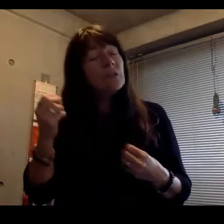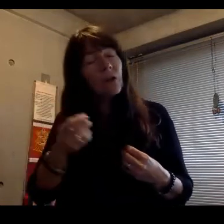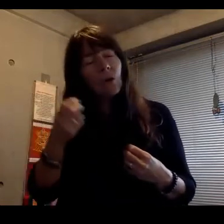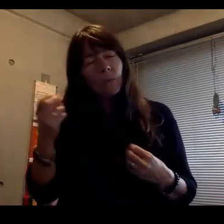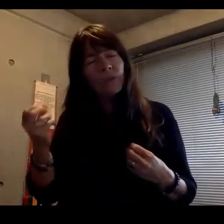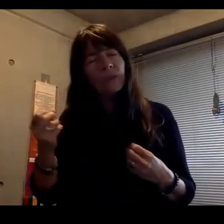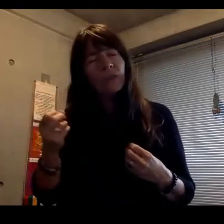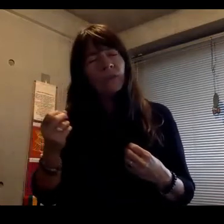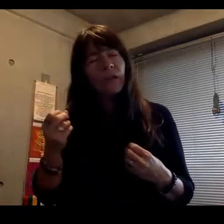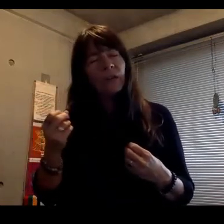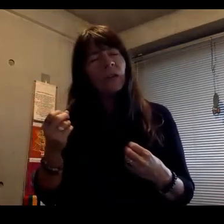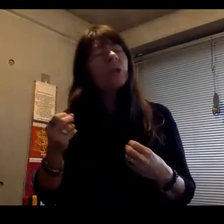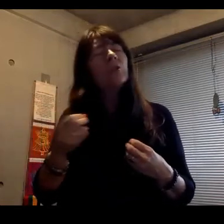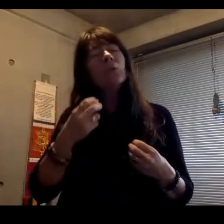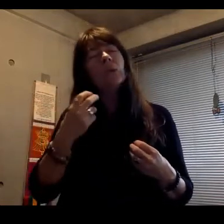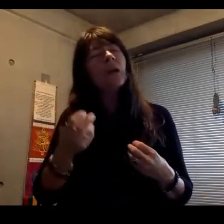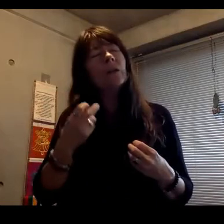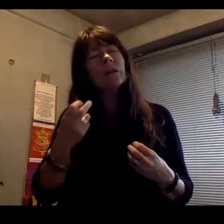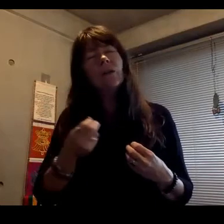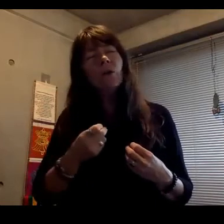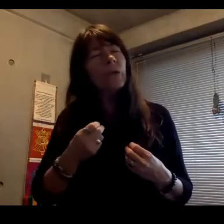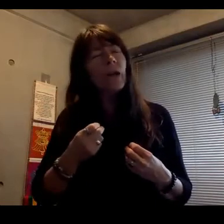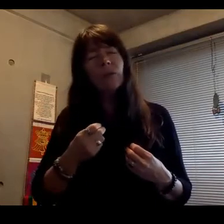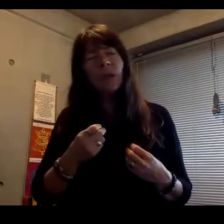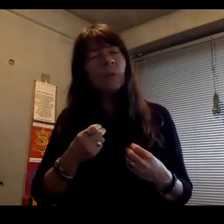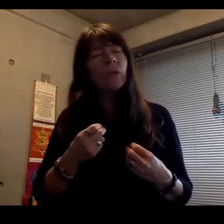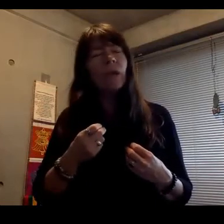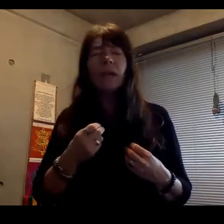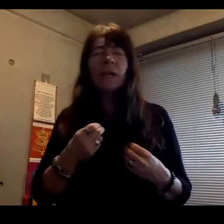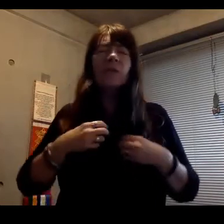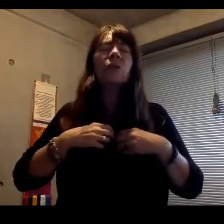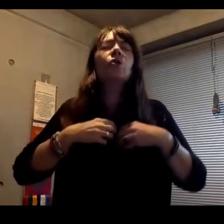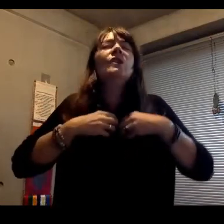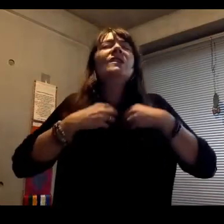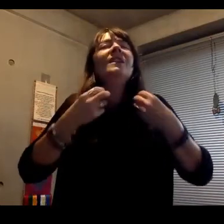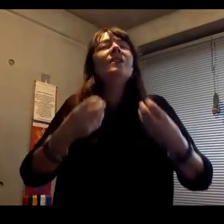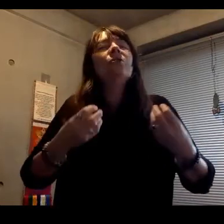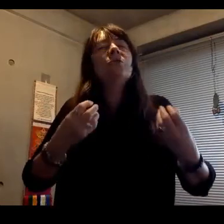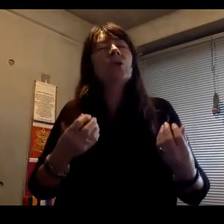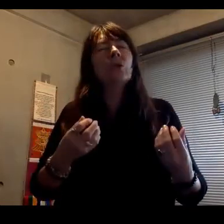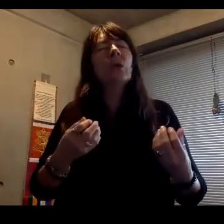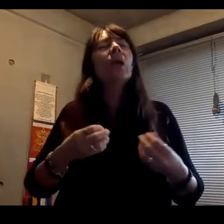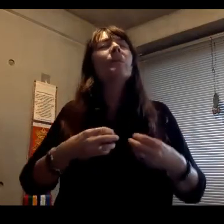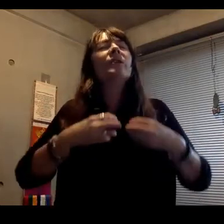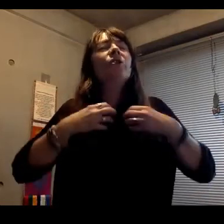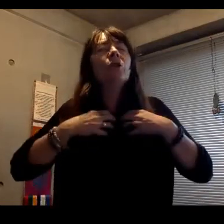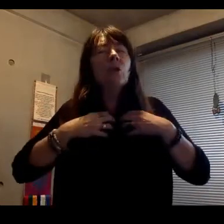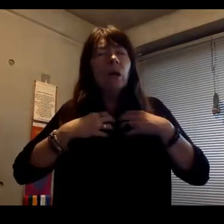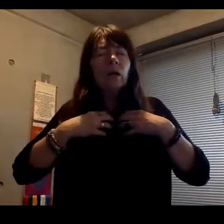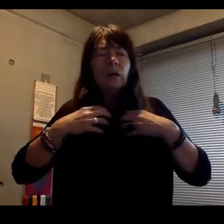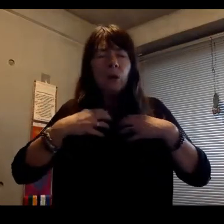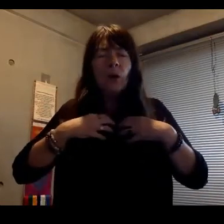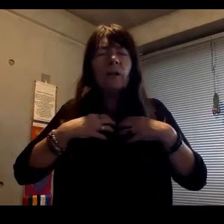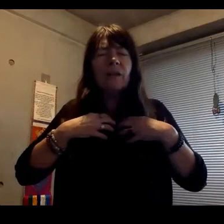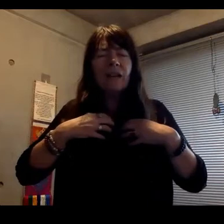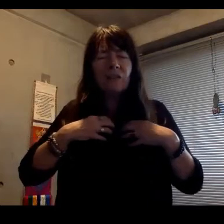This is the hope. This is the faith. So you will not know the outcome of any of these good deeds you do, but